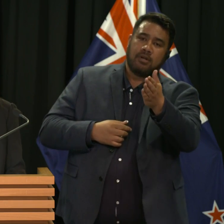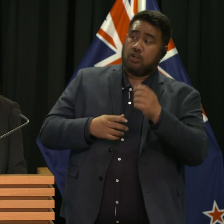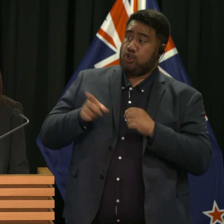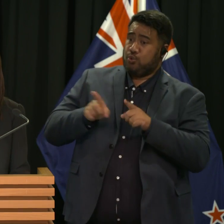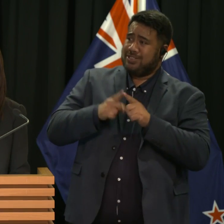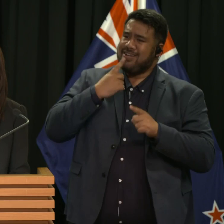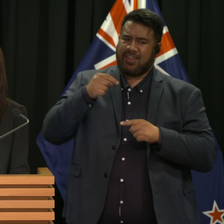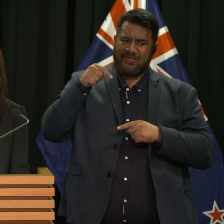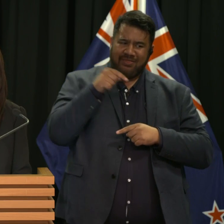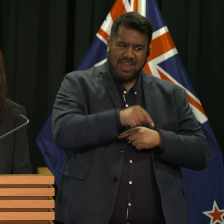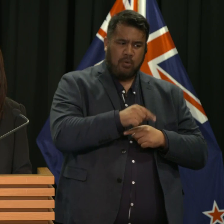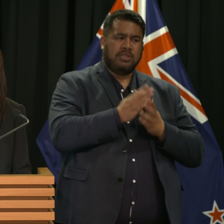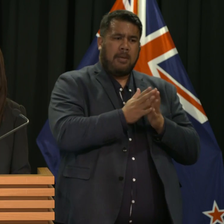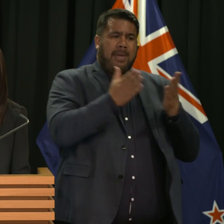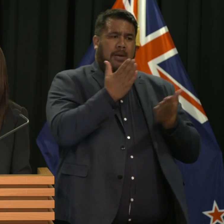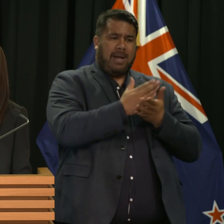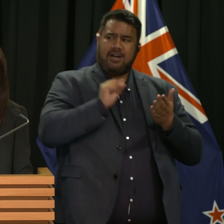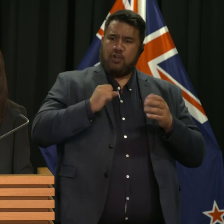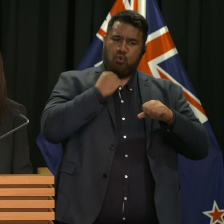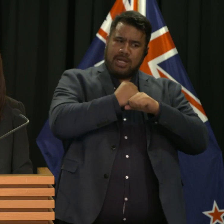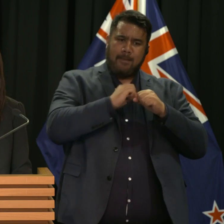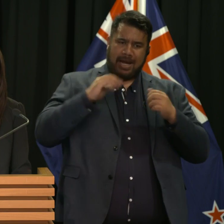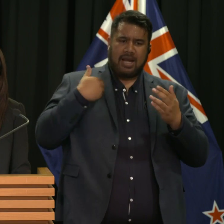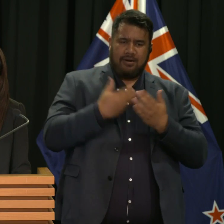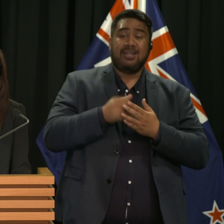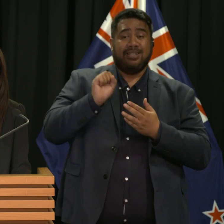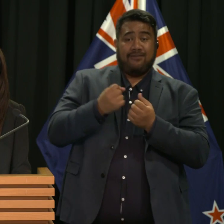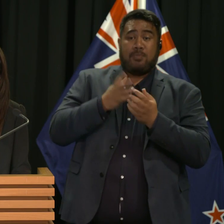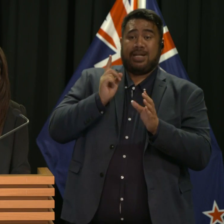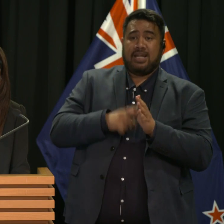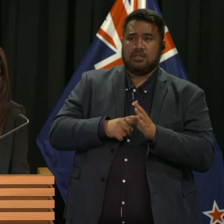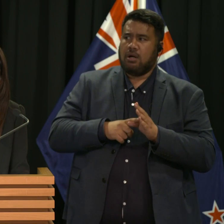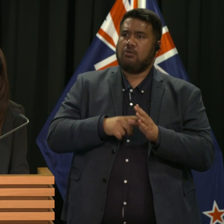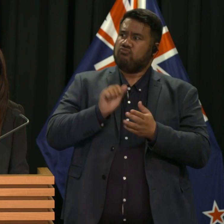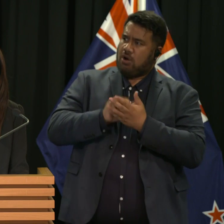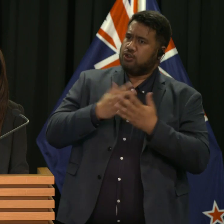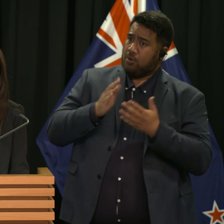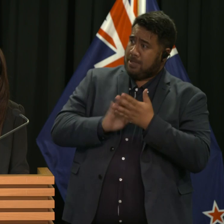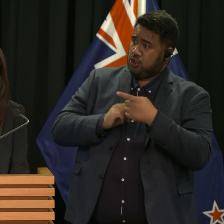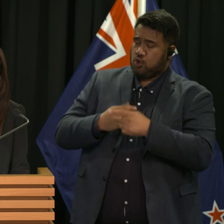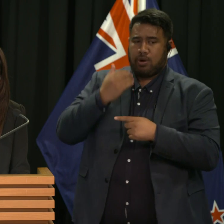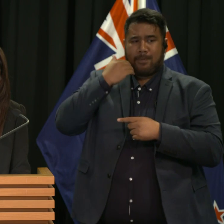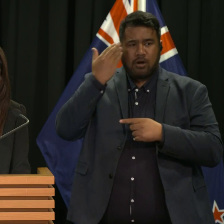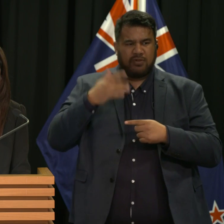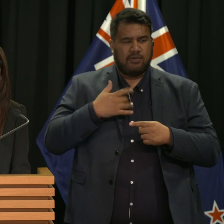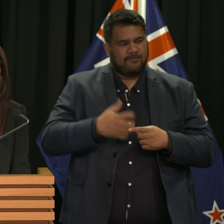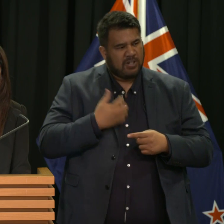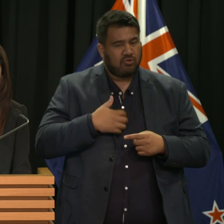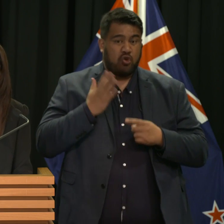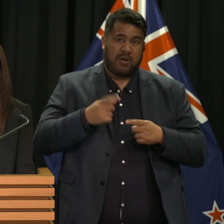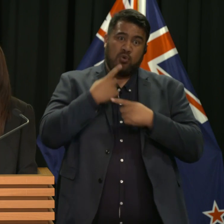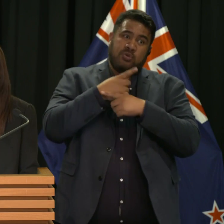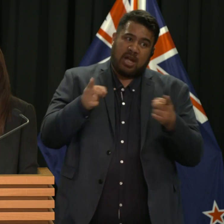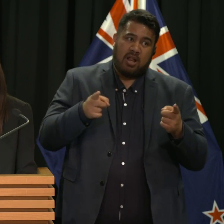a cornerstone of your election promise. It has been for a number of years. How embarrassing or frustrating is it for you to have to stand up and deliver this